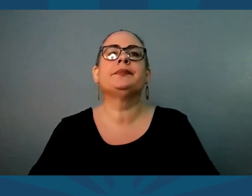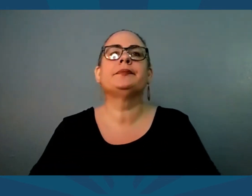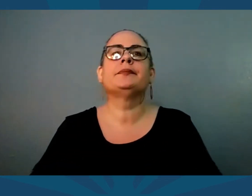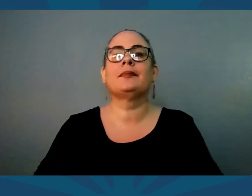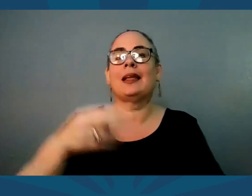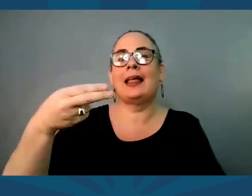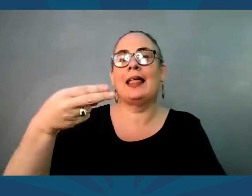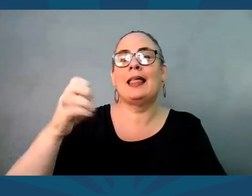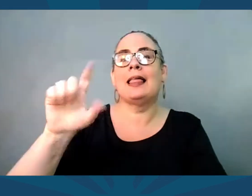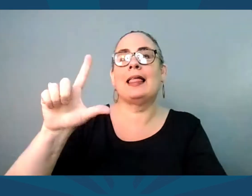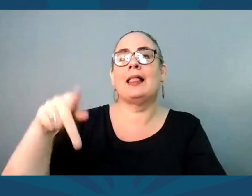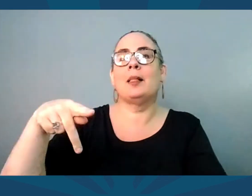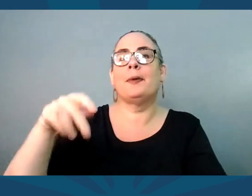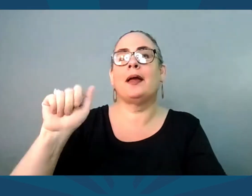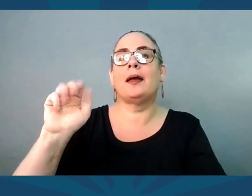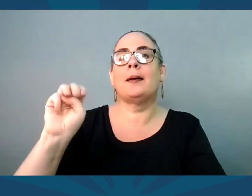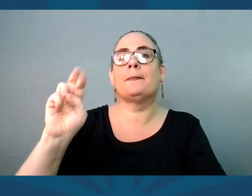Voters with a disability.